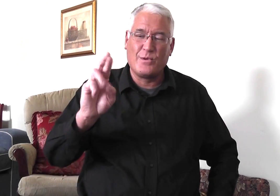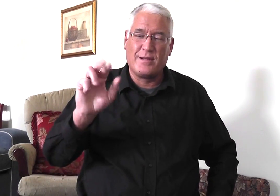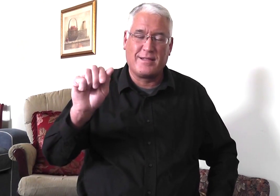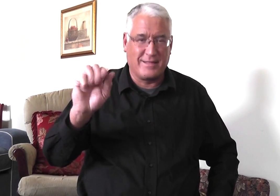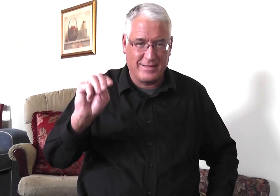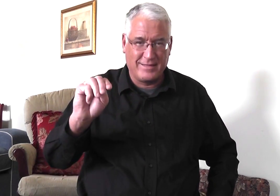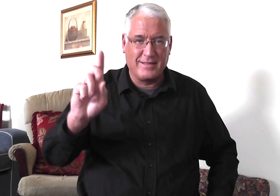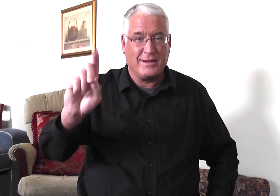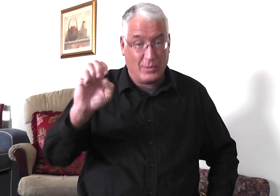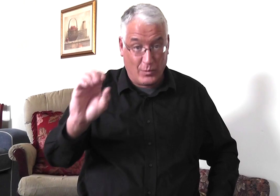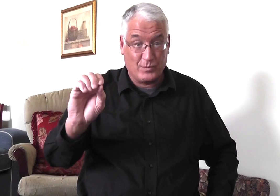Quorum Dio